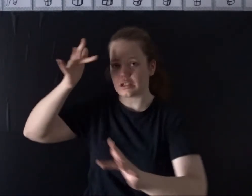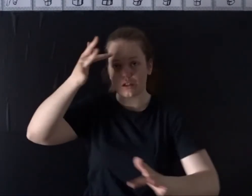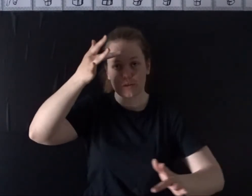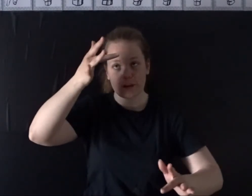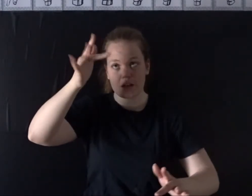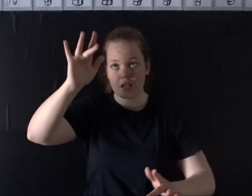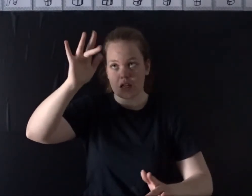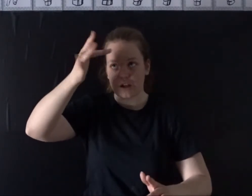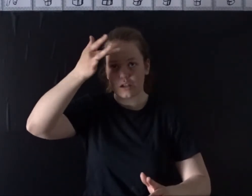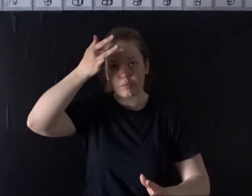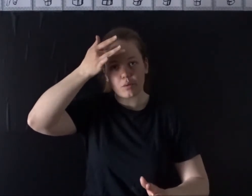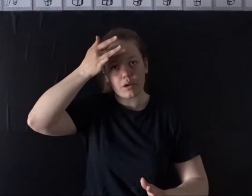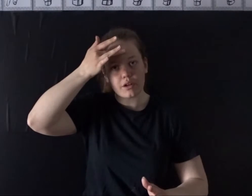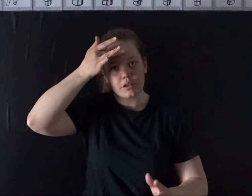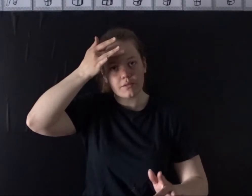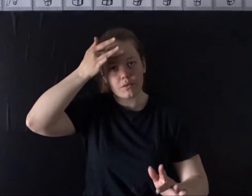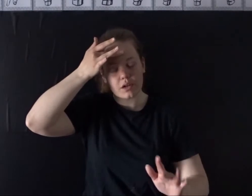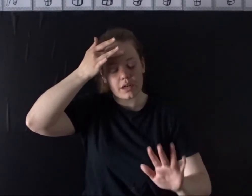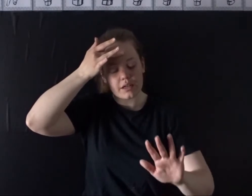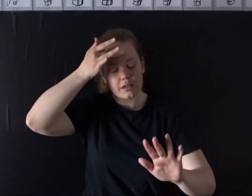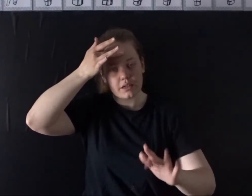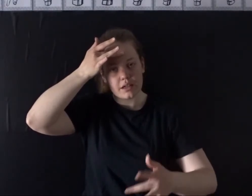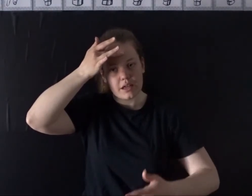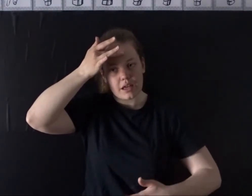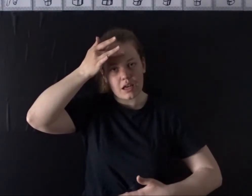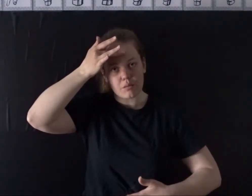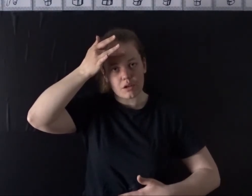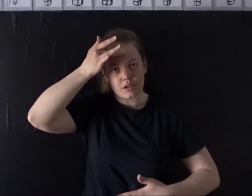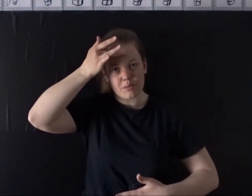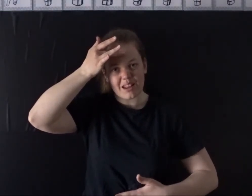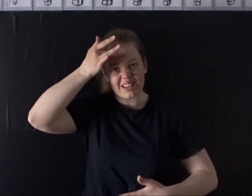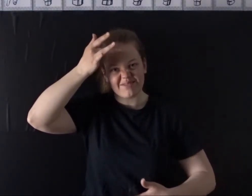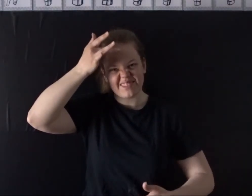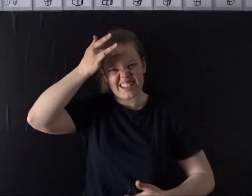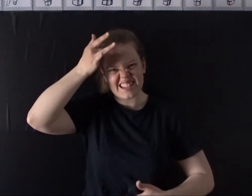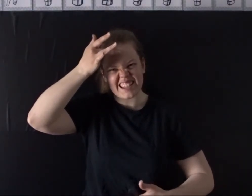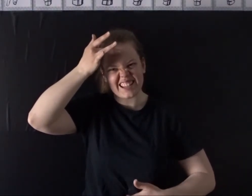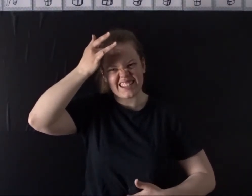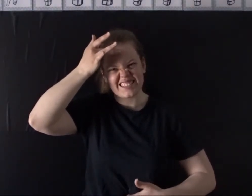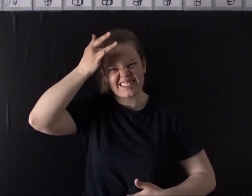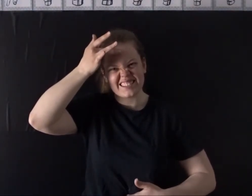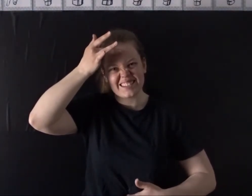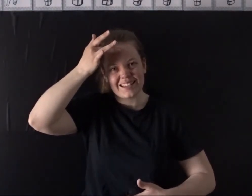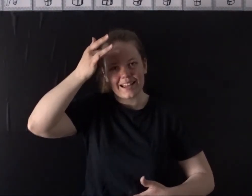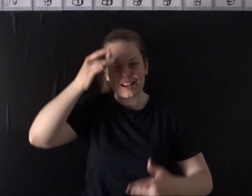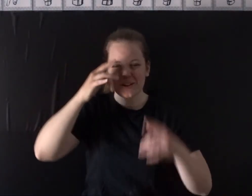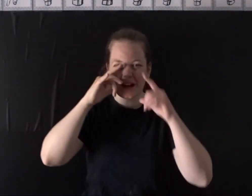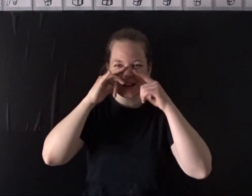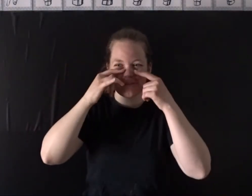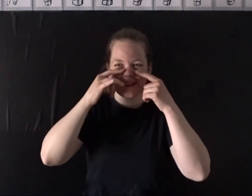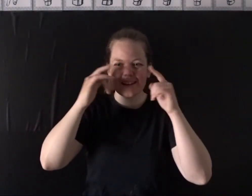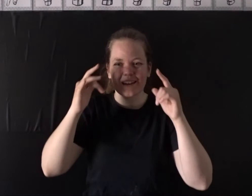little bit. You're going to put one on your forehead and one on your belly. Sick. And you kind of make like